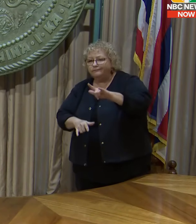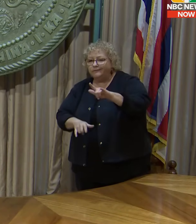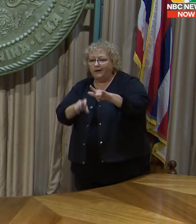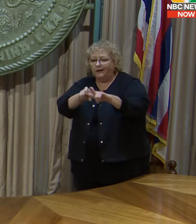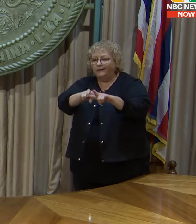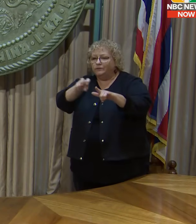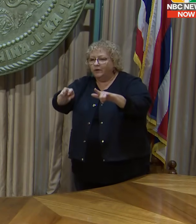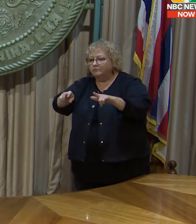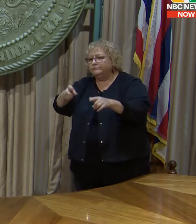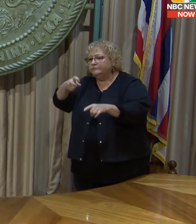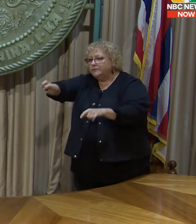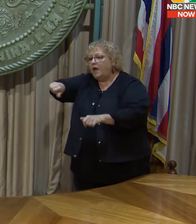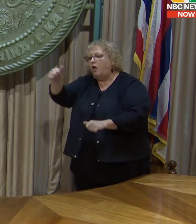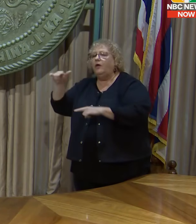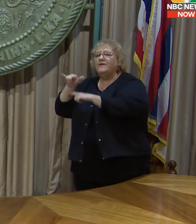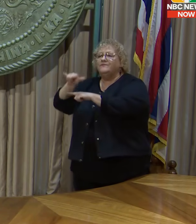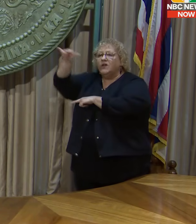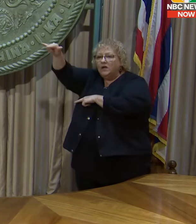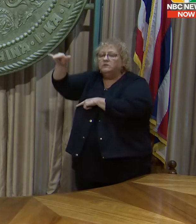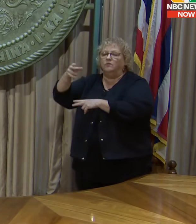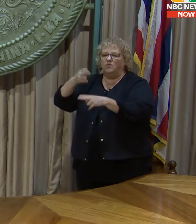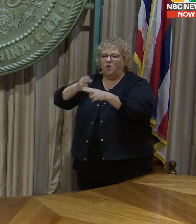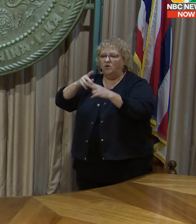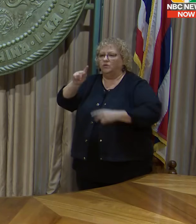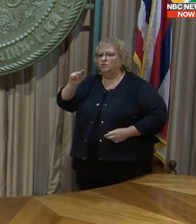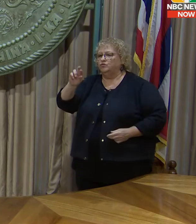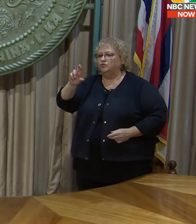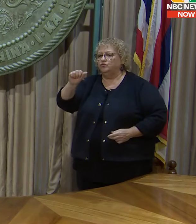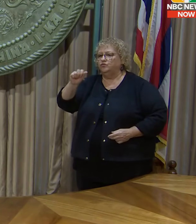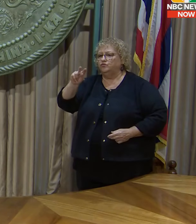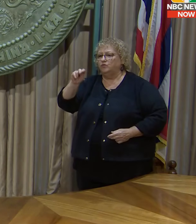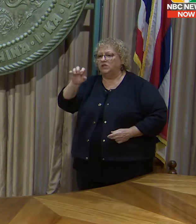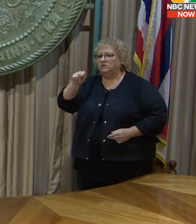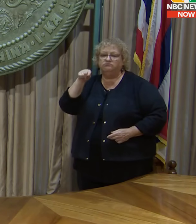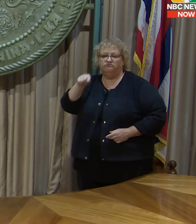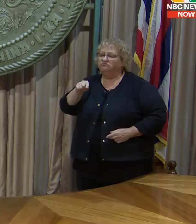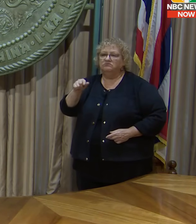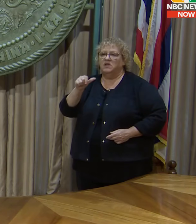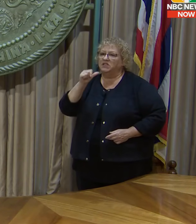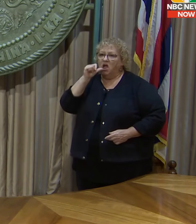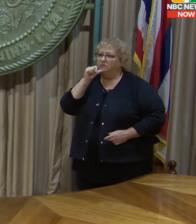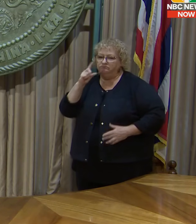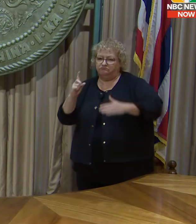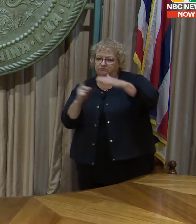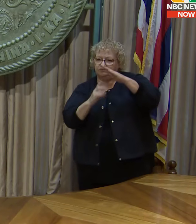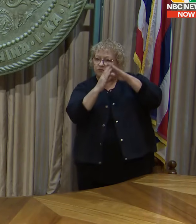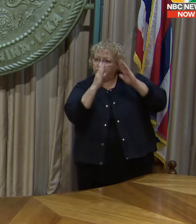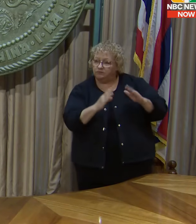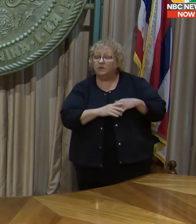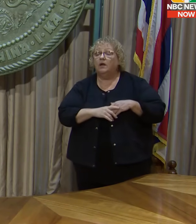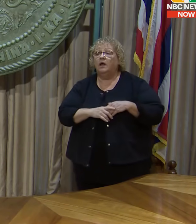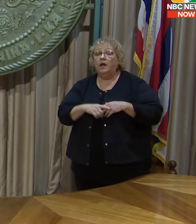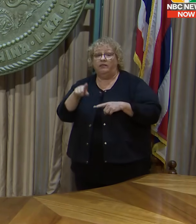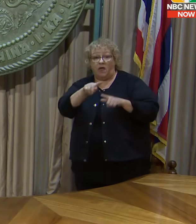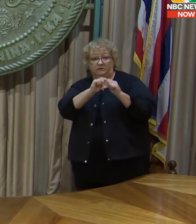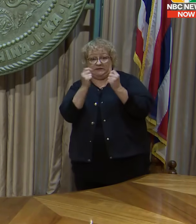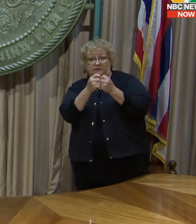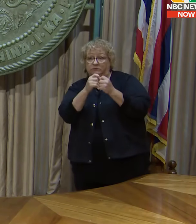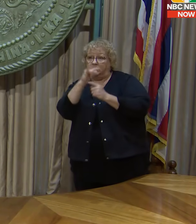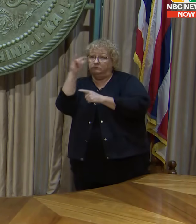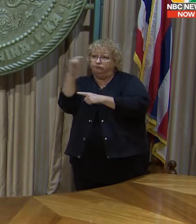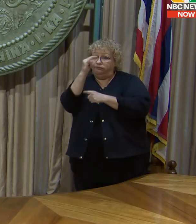airports here in Hawaii and then are heading out to somewhere else. So they would not be subject to the quarantine. Neither would the flight crew if they are